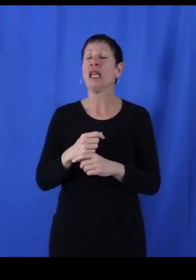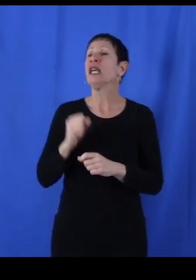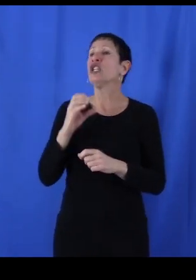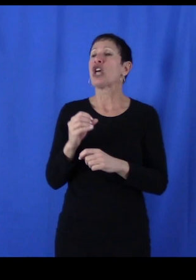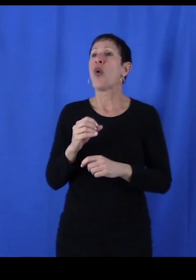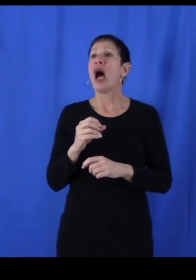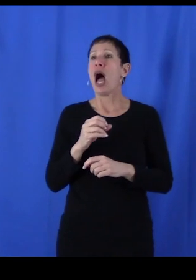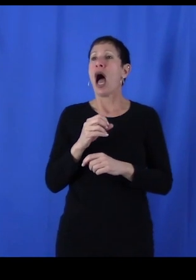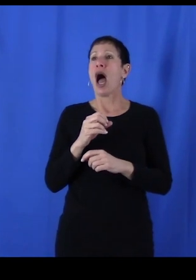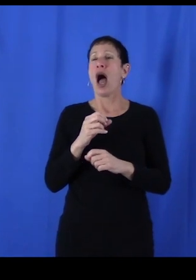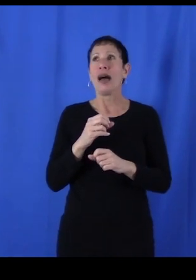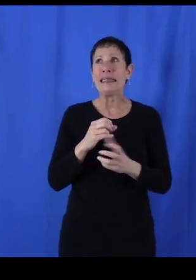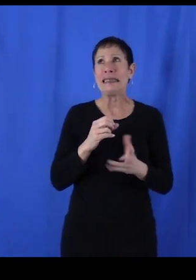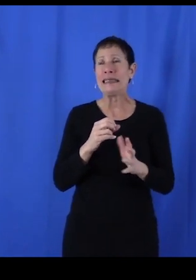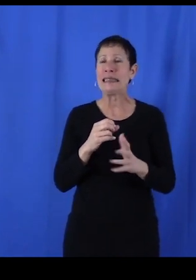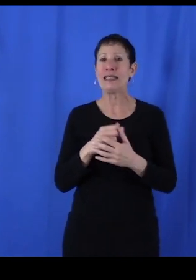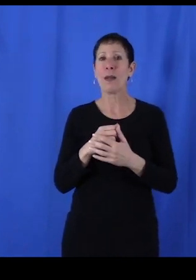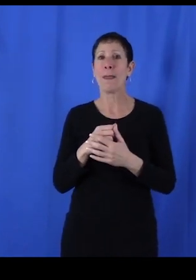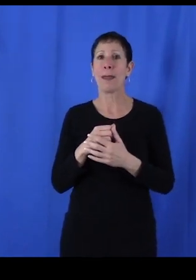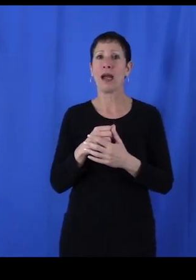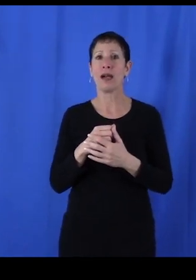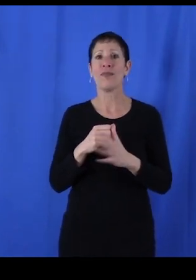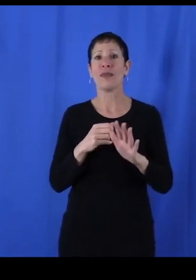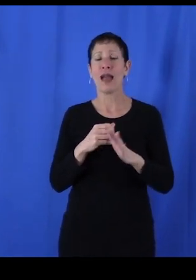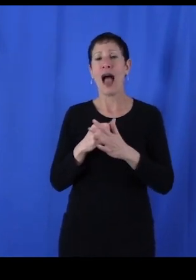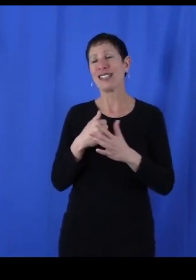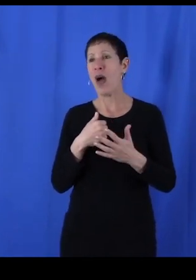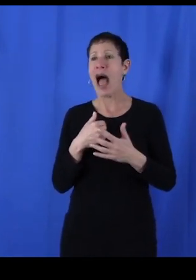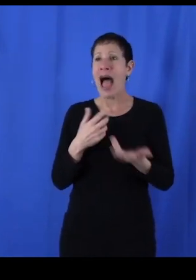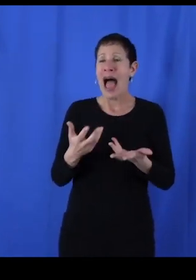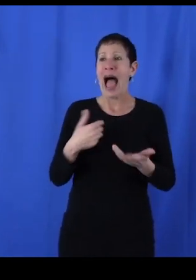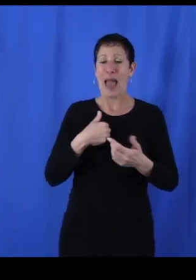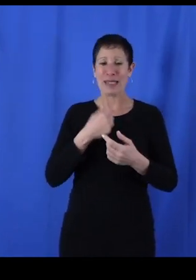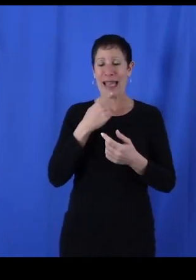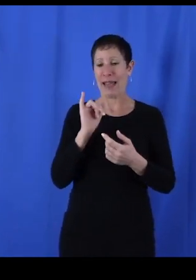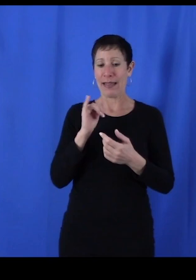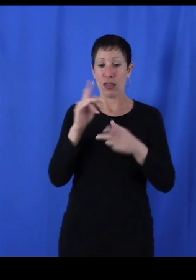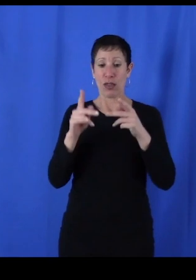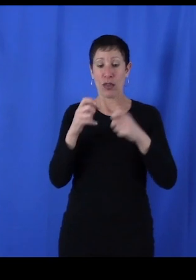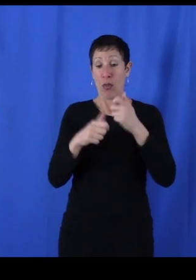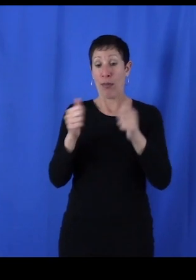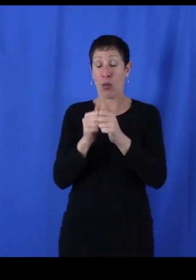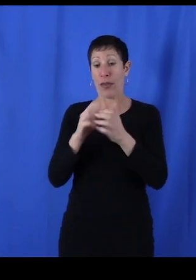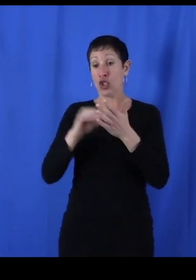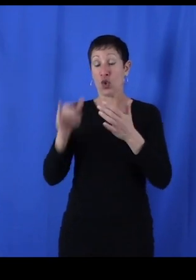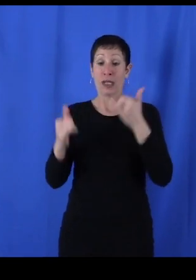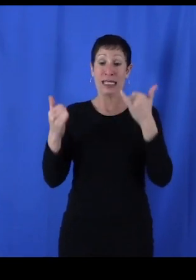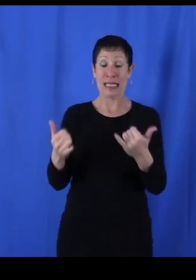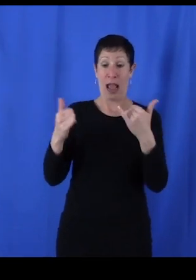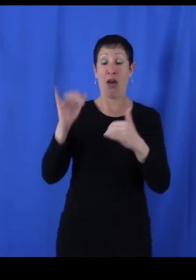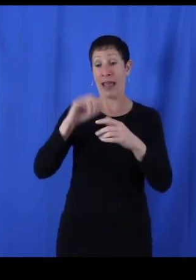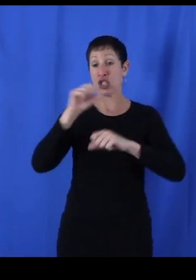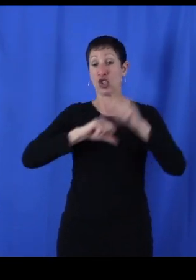Sort of, you know, older, how can I, saying, you know, well, the problem with students now is social media, and like the, if we didn't have